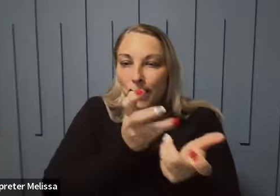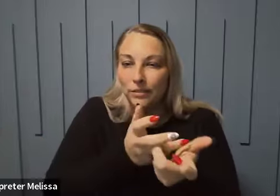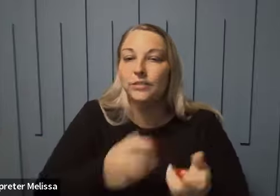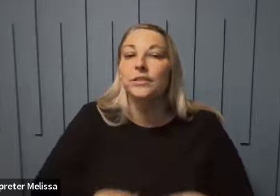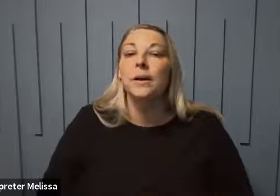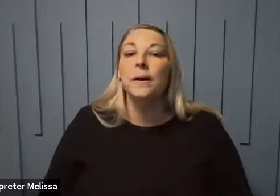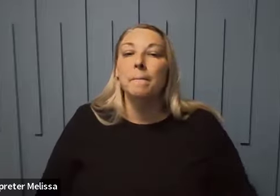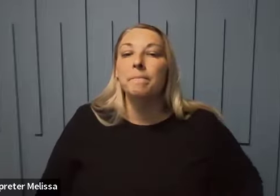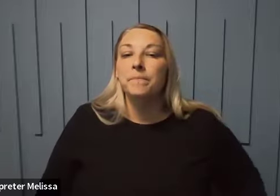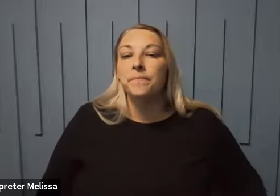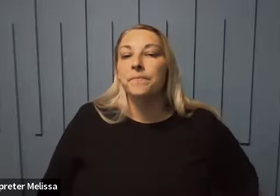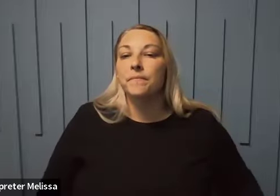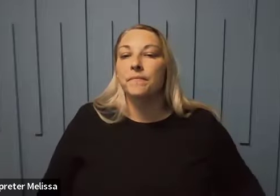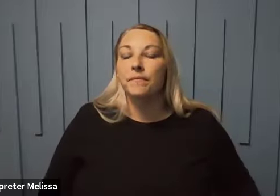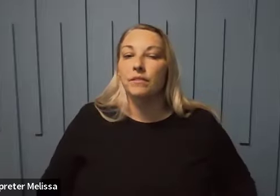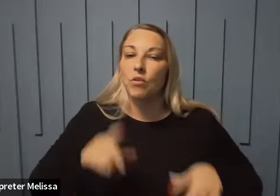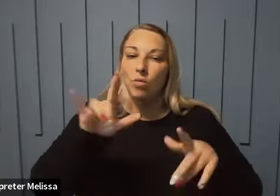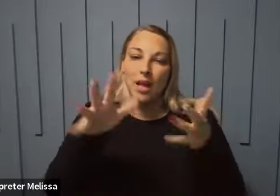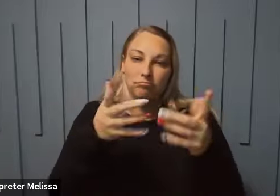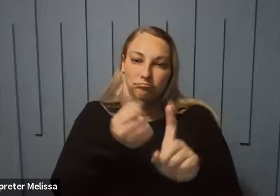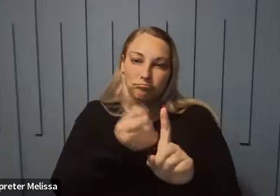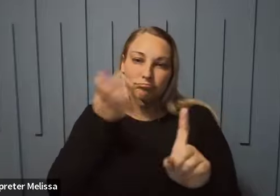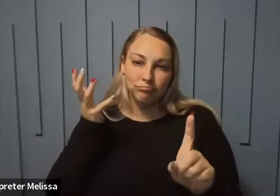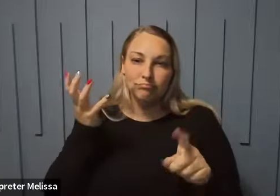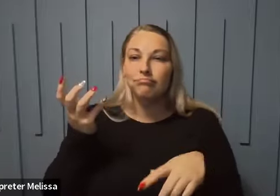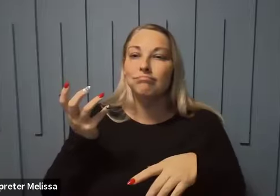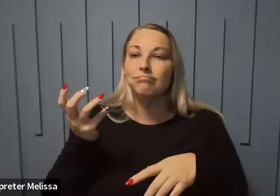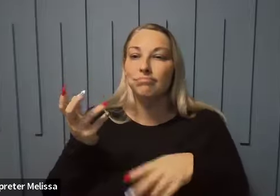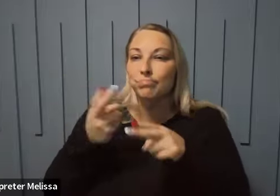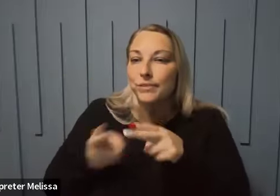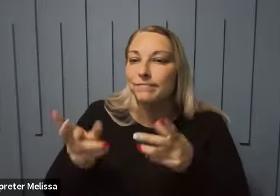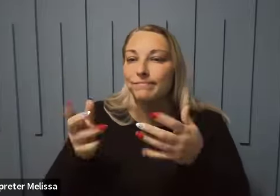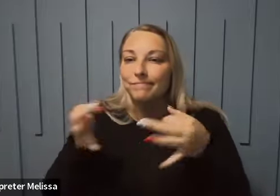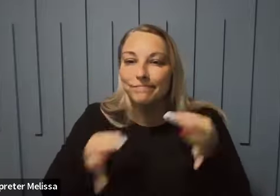and dirty description of what cued speech is.